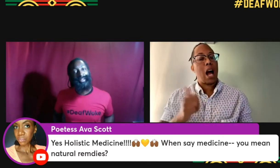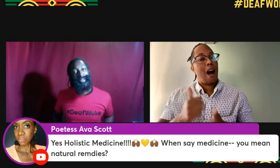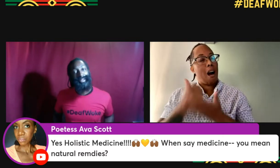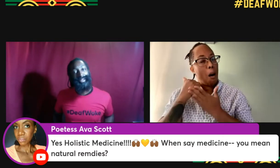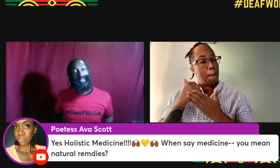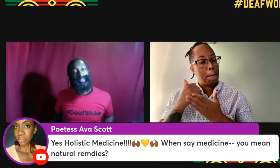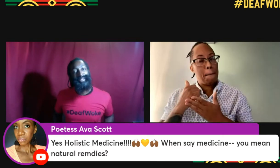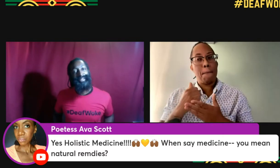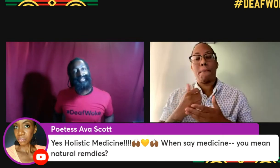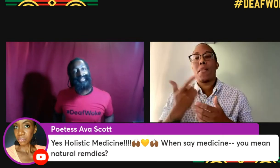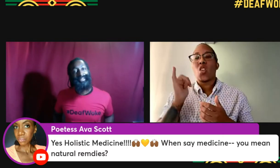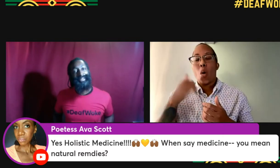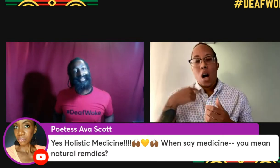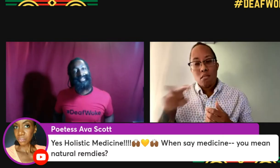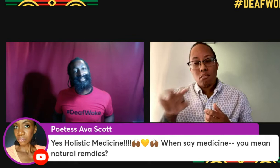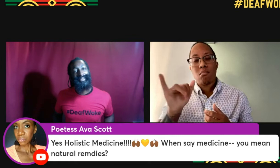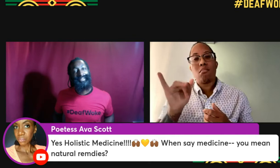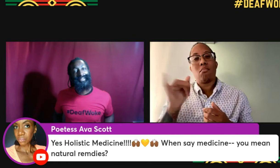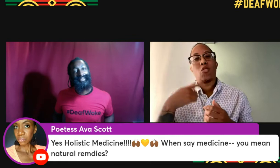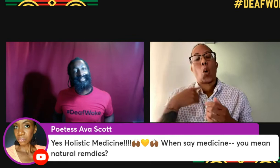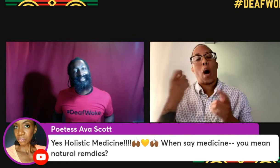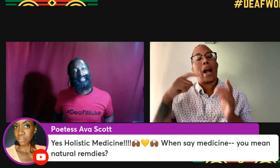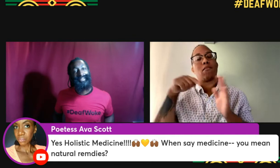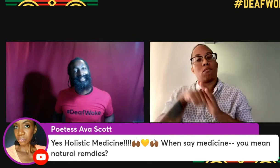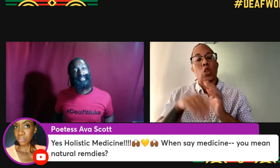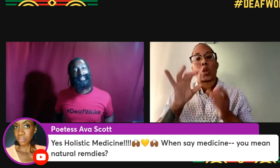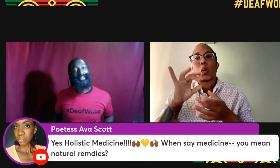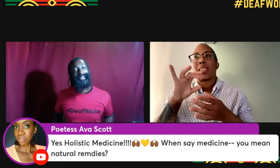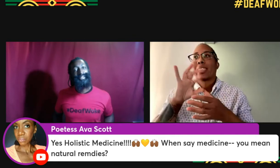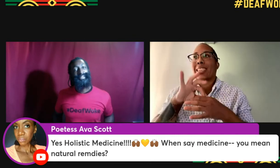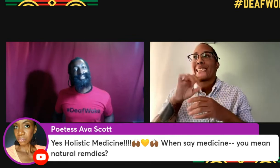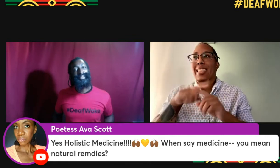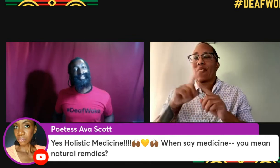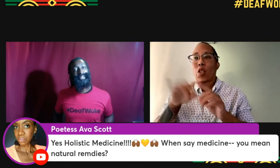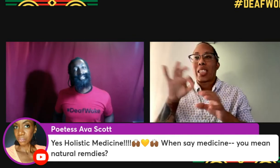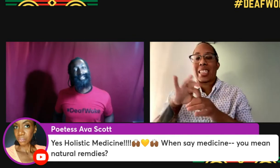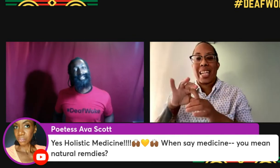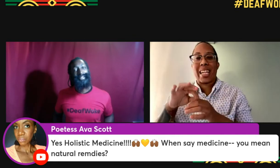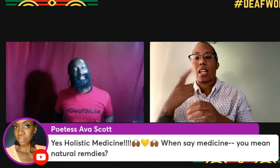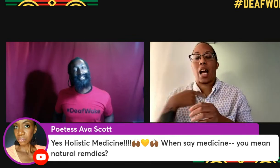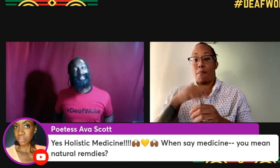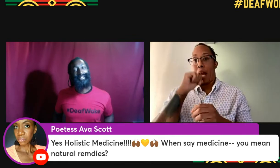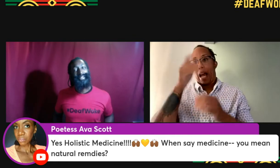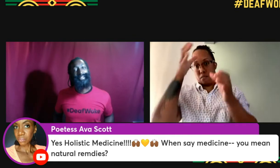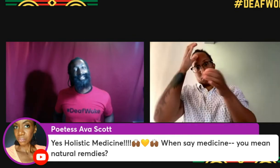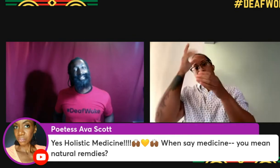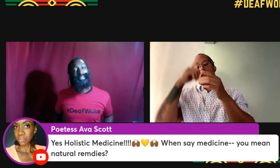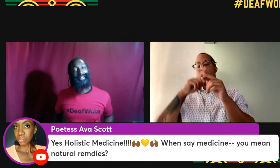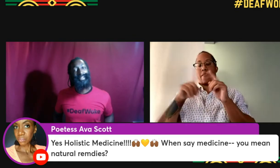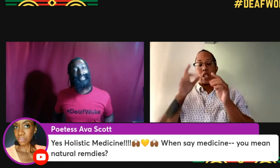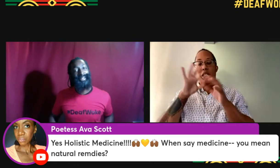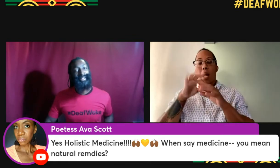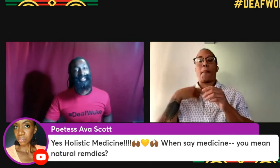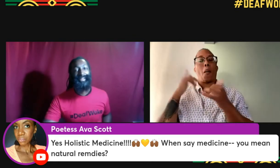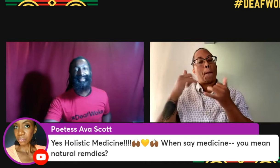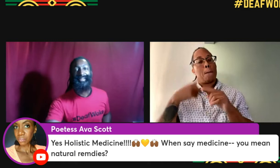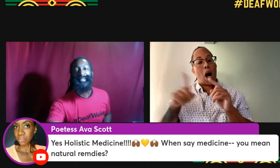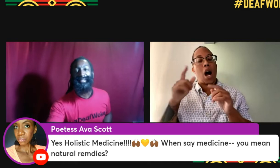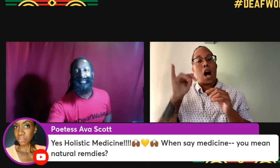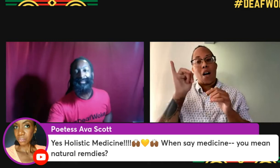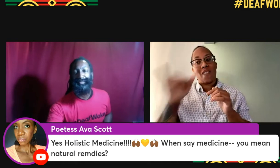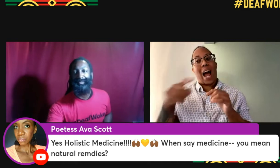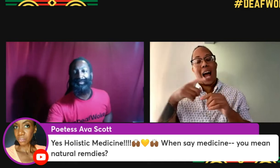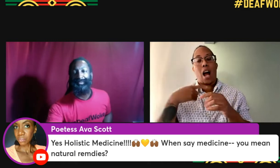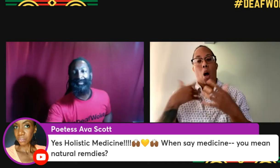can ingest it and it does keep me calm and mellow. And it allows me, I've really gotten into a lot of teas. I mean, I'm not